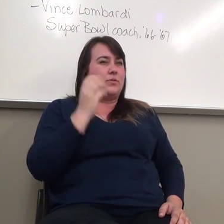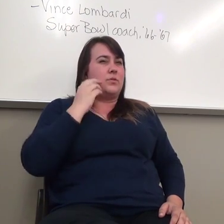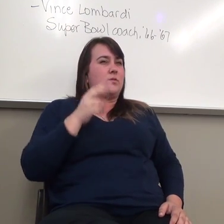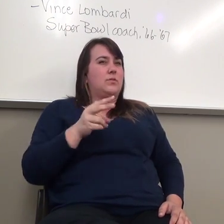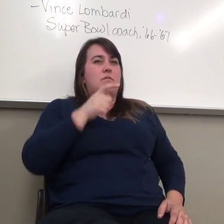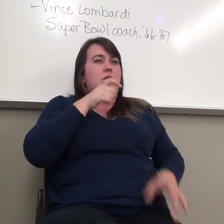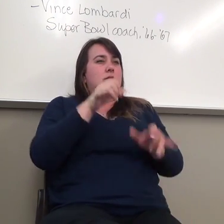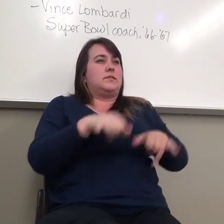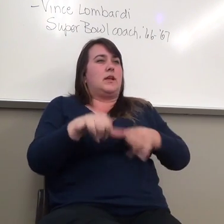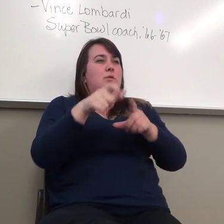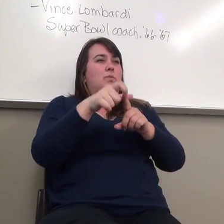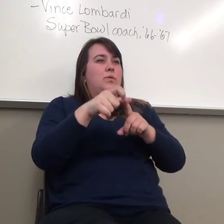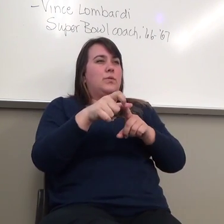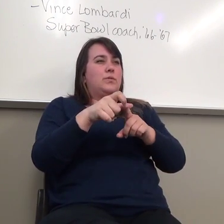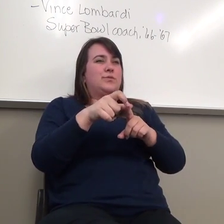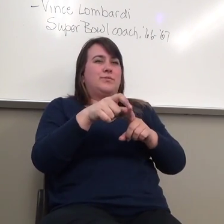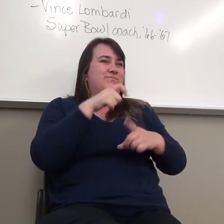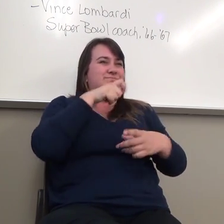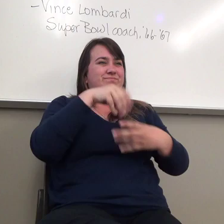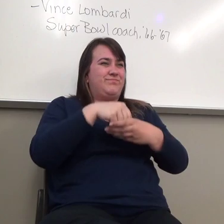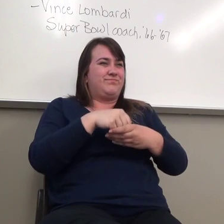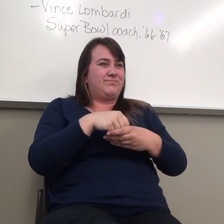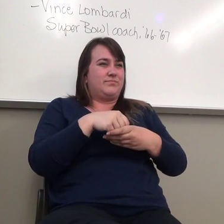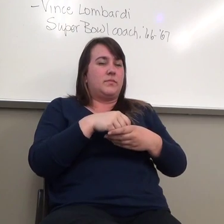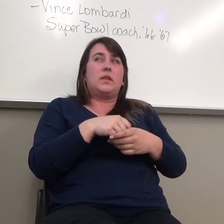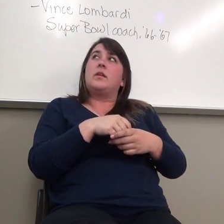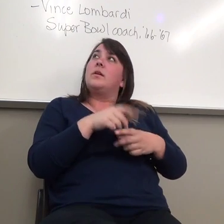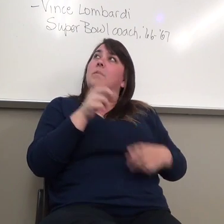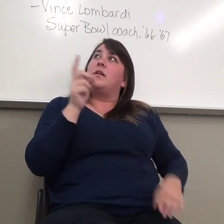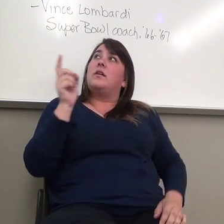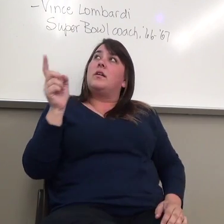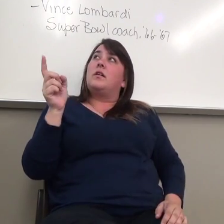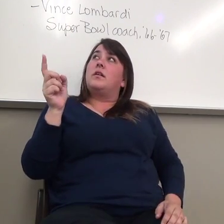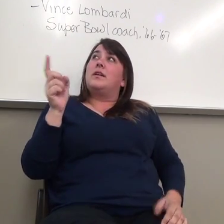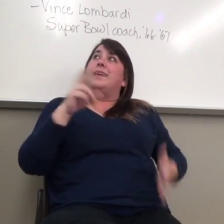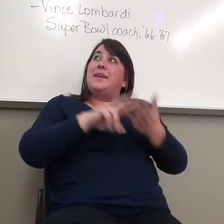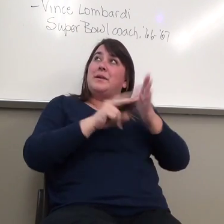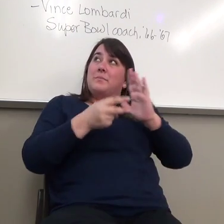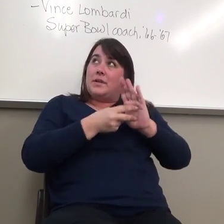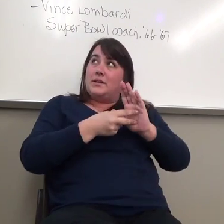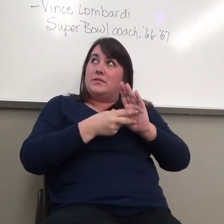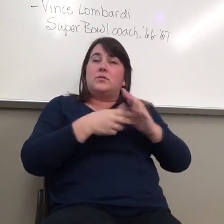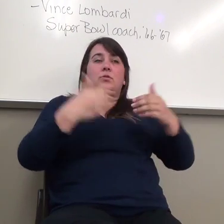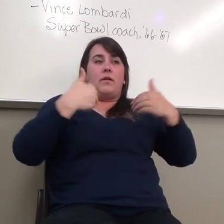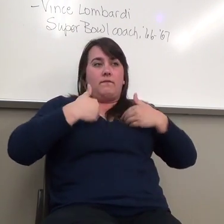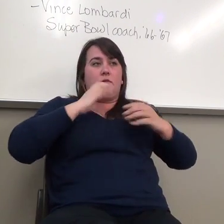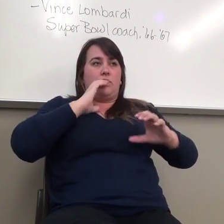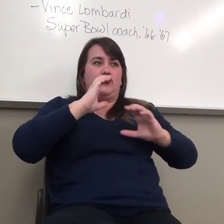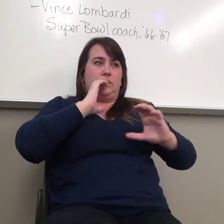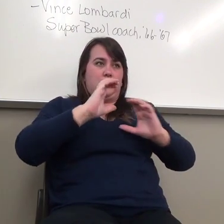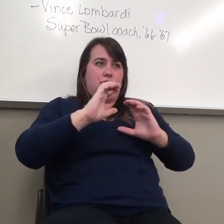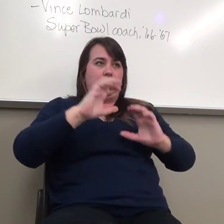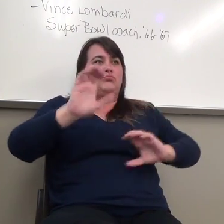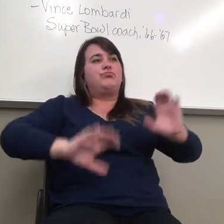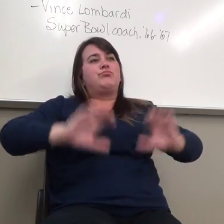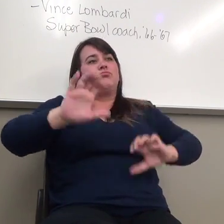doesn't kind of make any sense for us. And this is what it means, right? Okay, but this is kind of